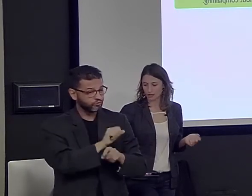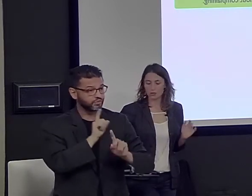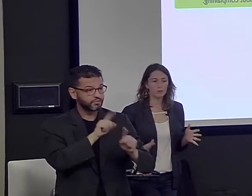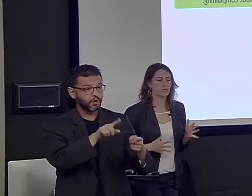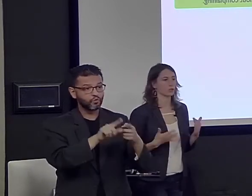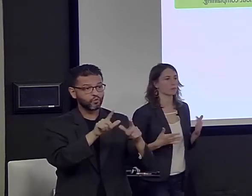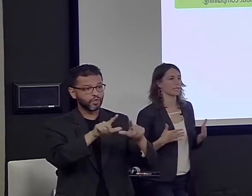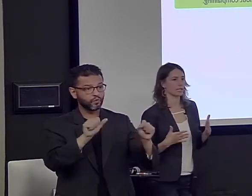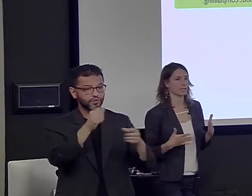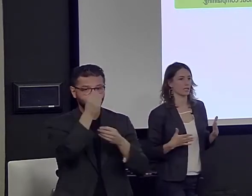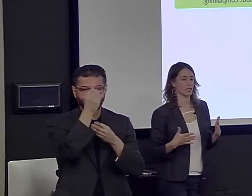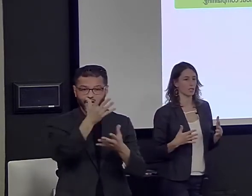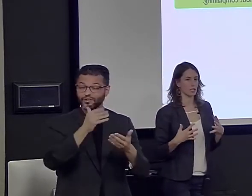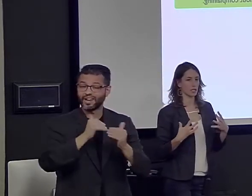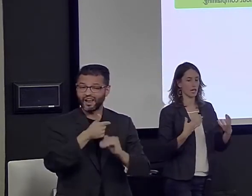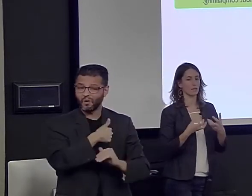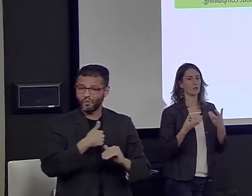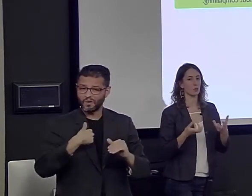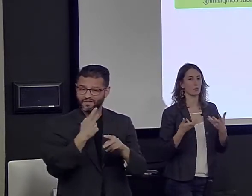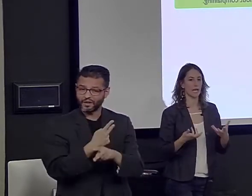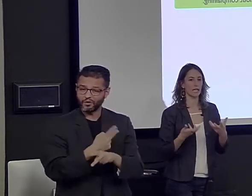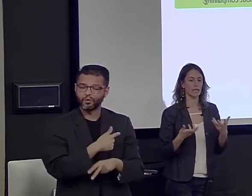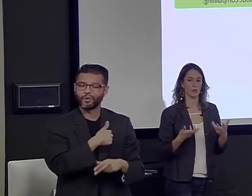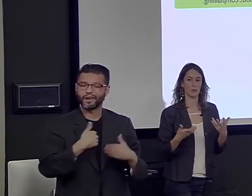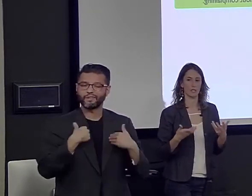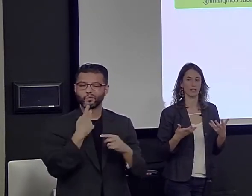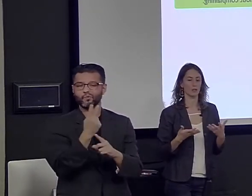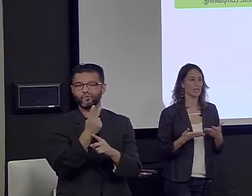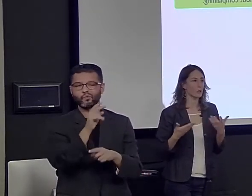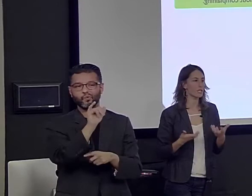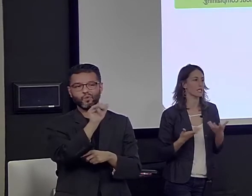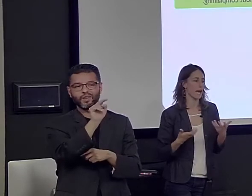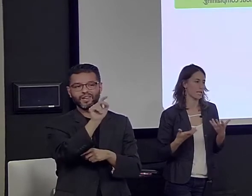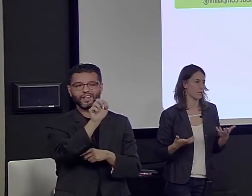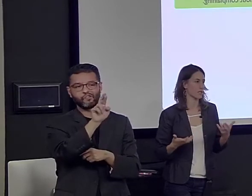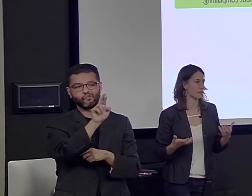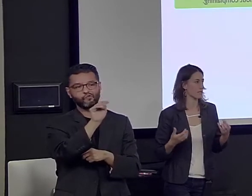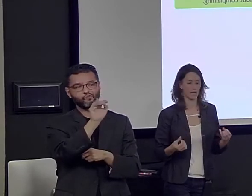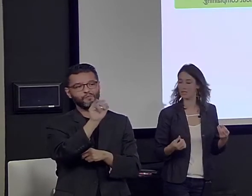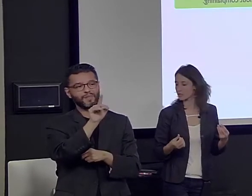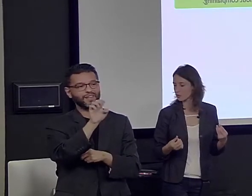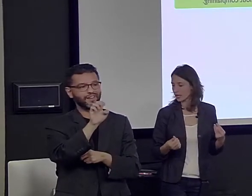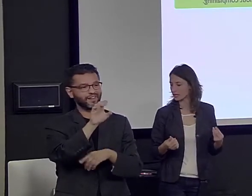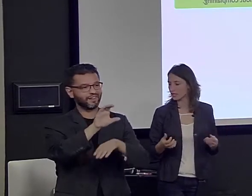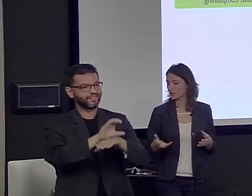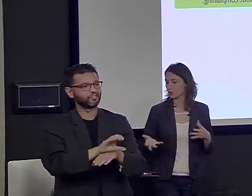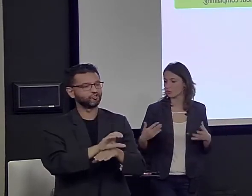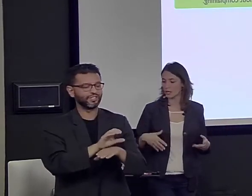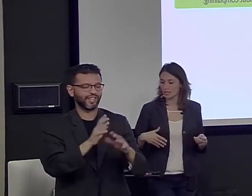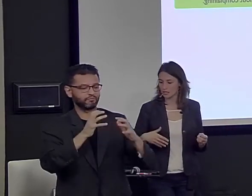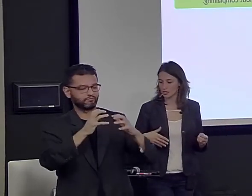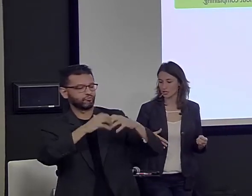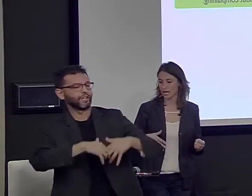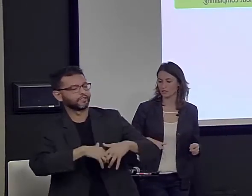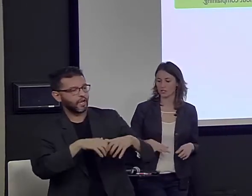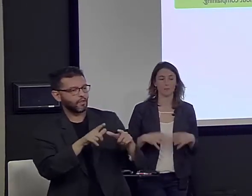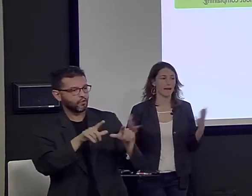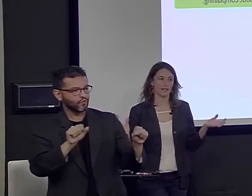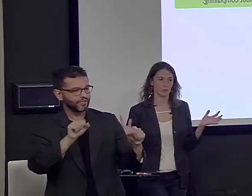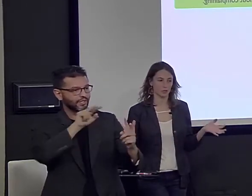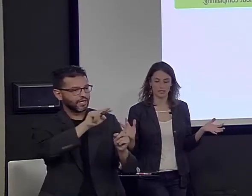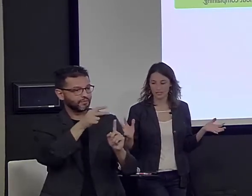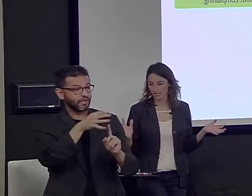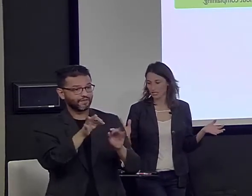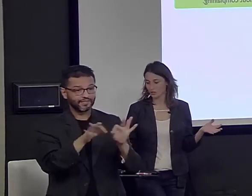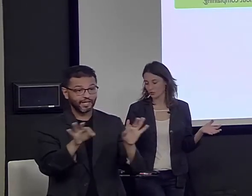we had two intermediate conditions that kind of degrade the linguistic aspects of a sentence, right? So one condition had just a